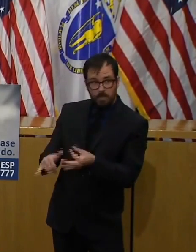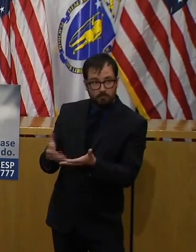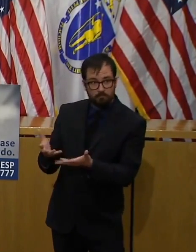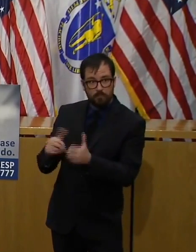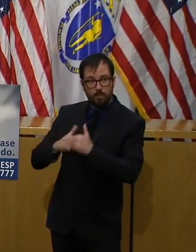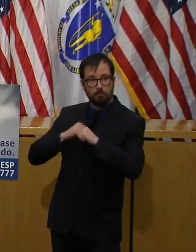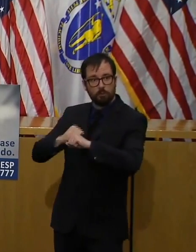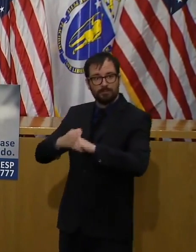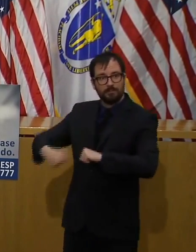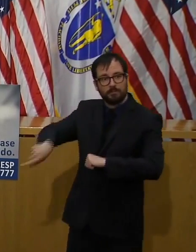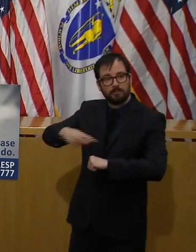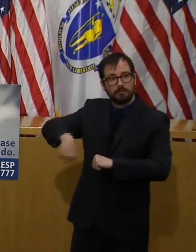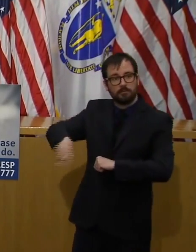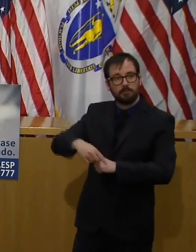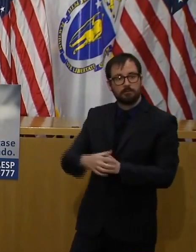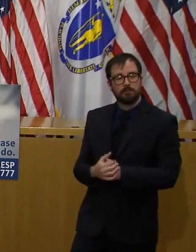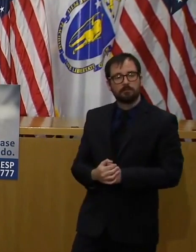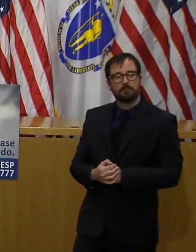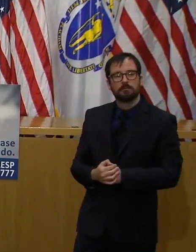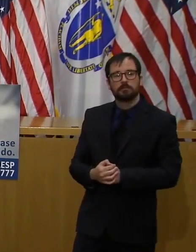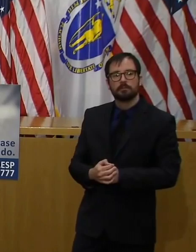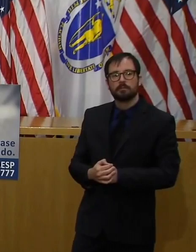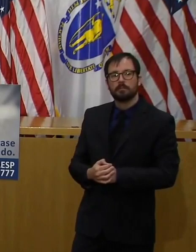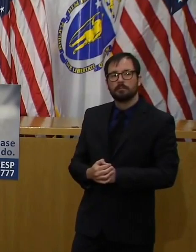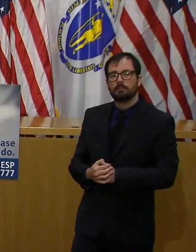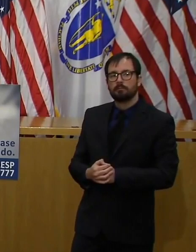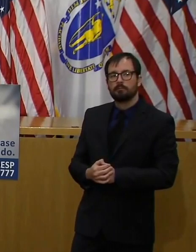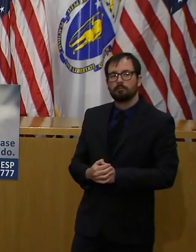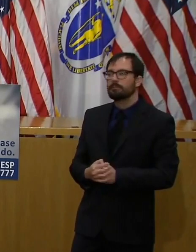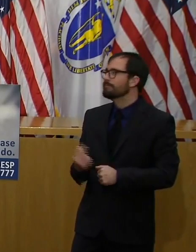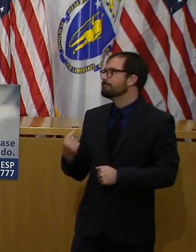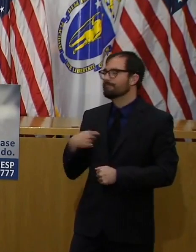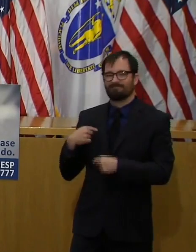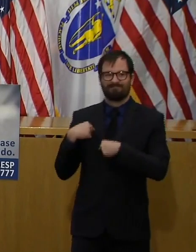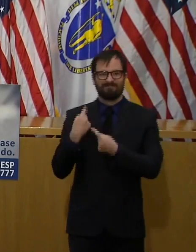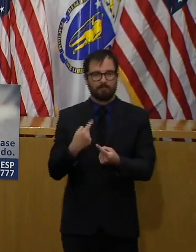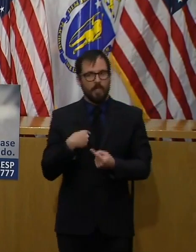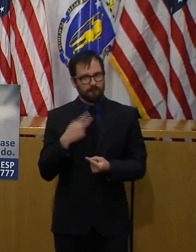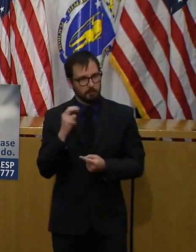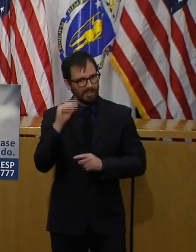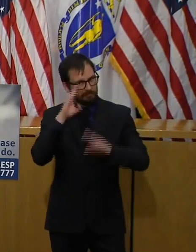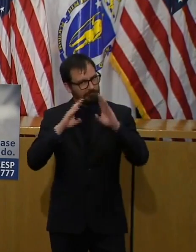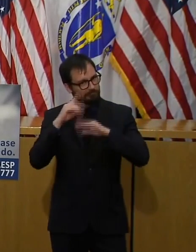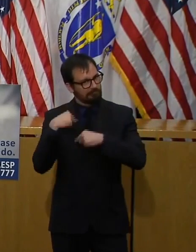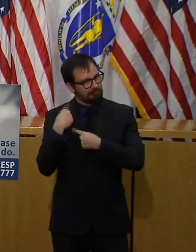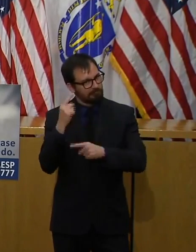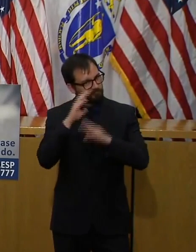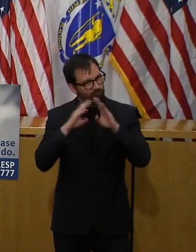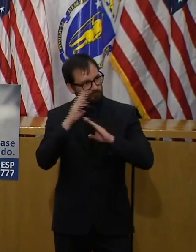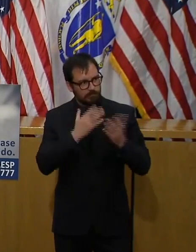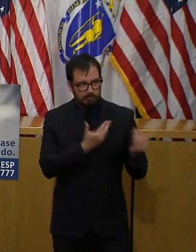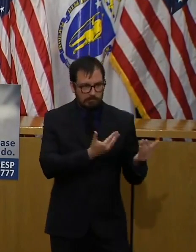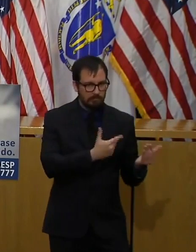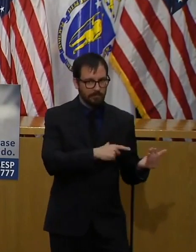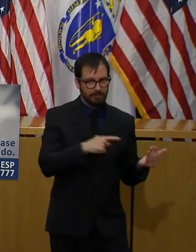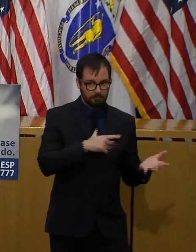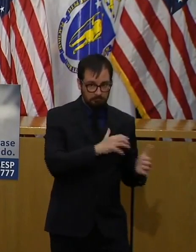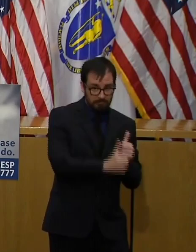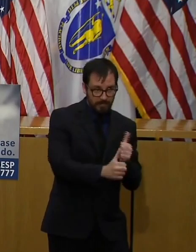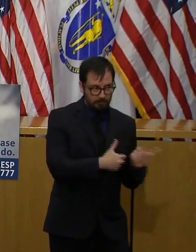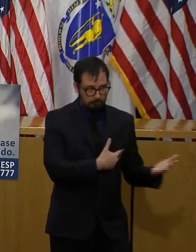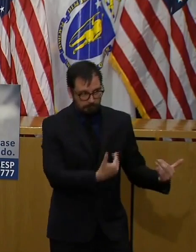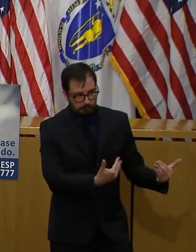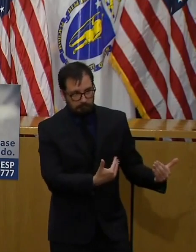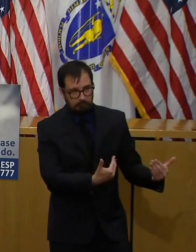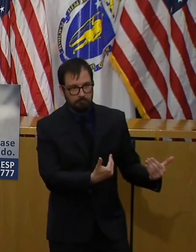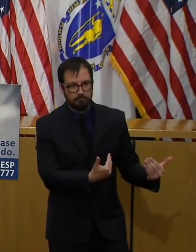for the legislature to find a path to yes on this, and we hope that they do. But we, generally speaking, don't comment on